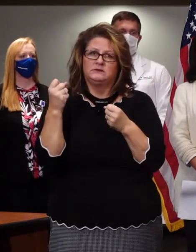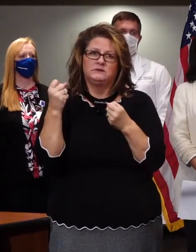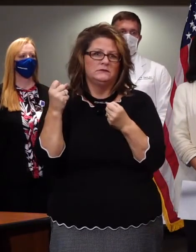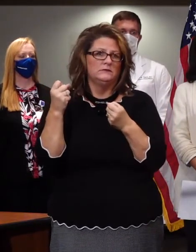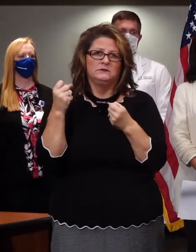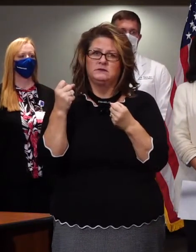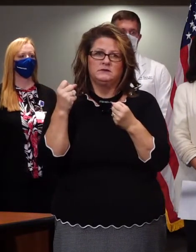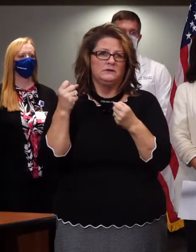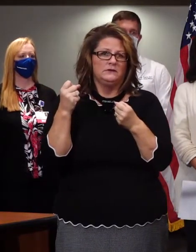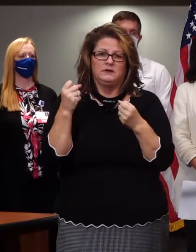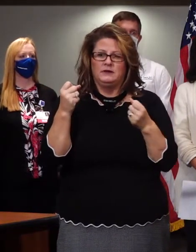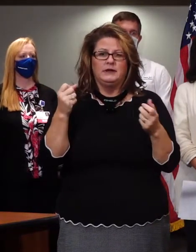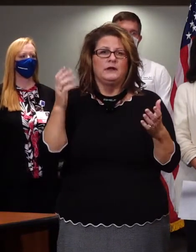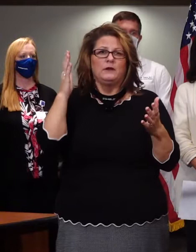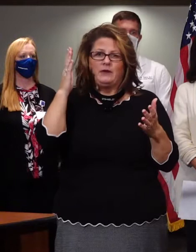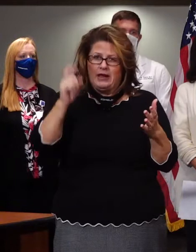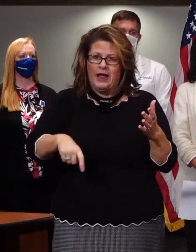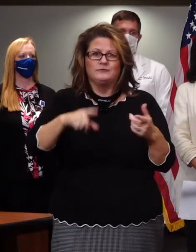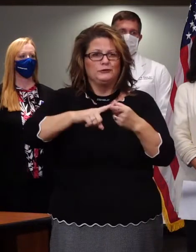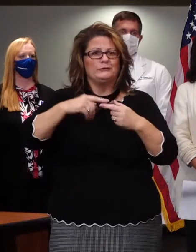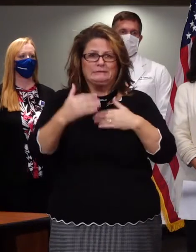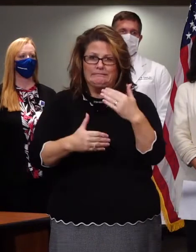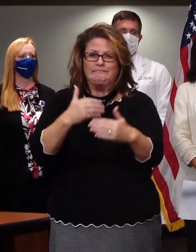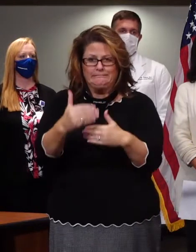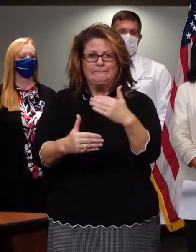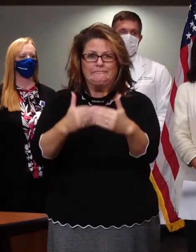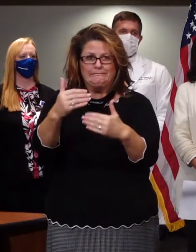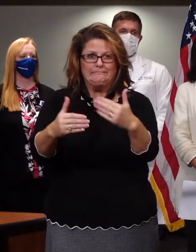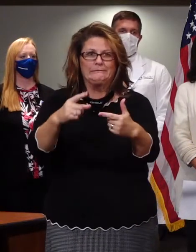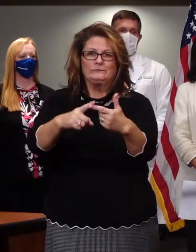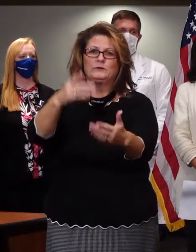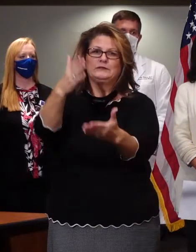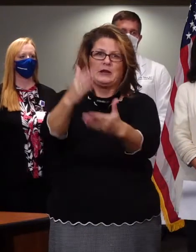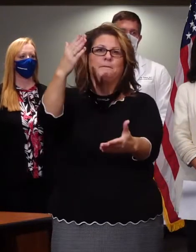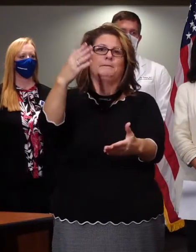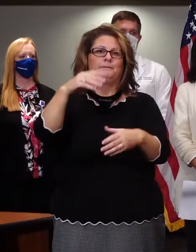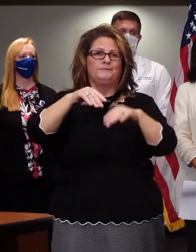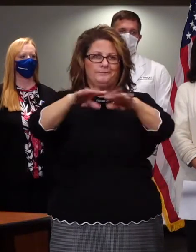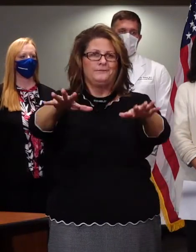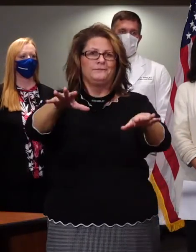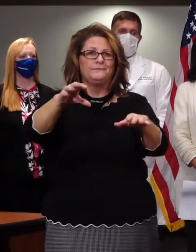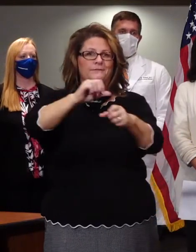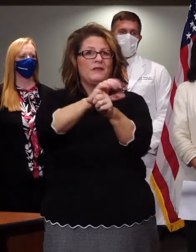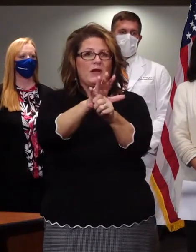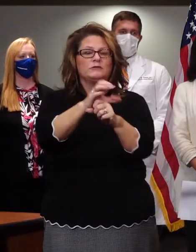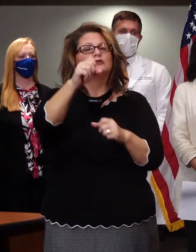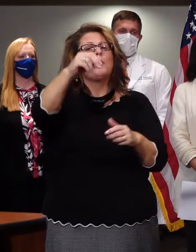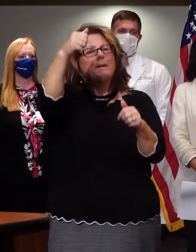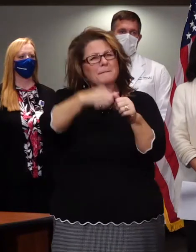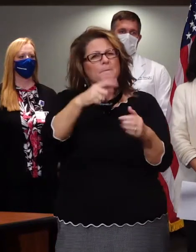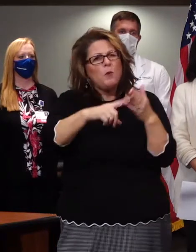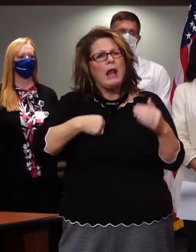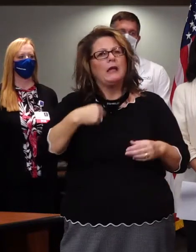have managed our way out of beyond this virus. So I urge everybody again to remember those simple things that